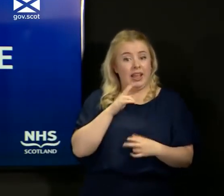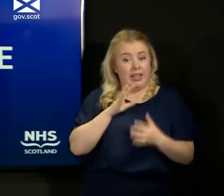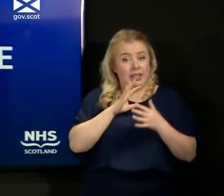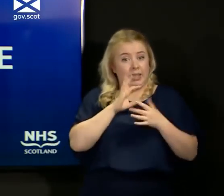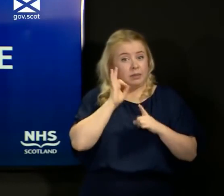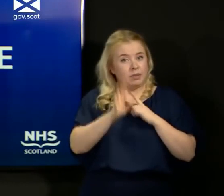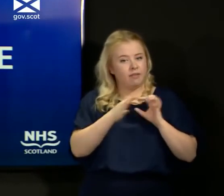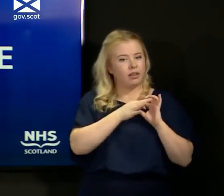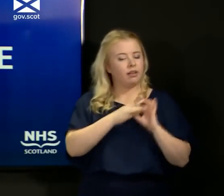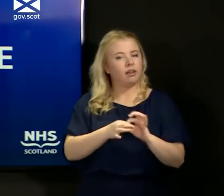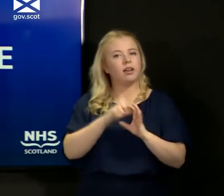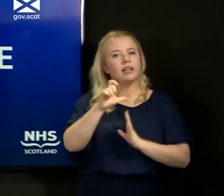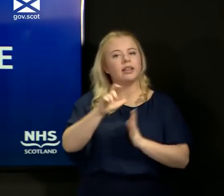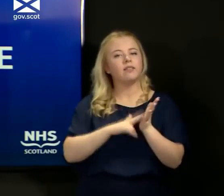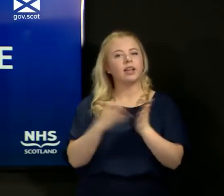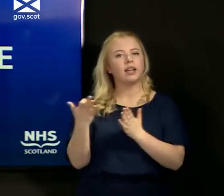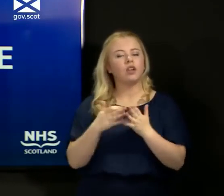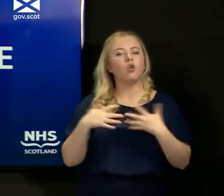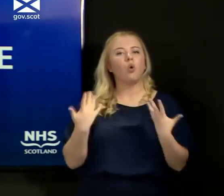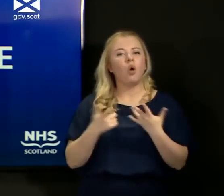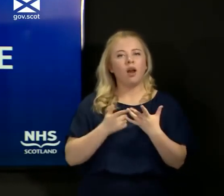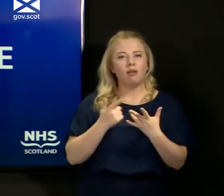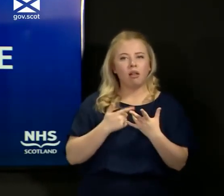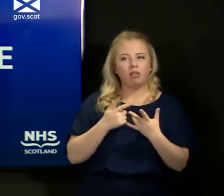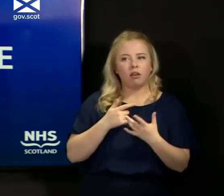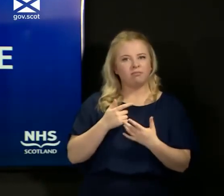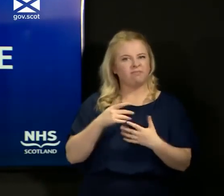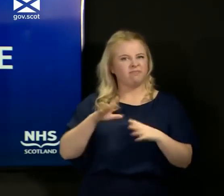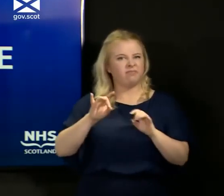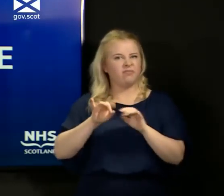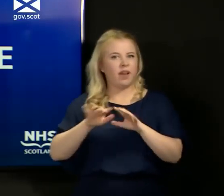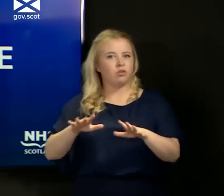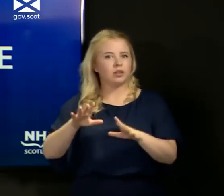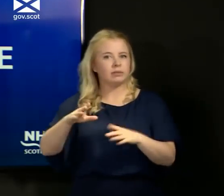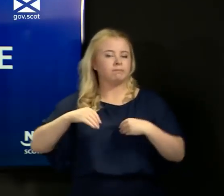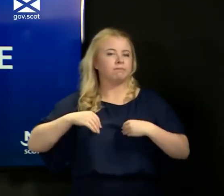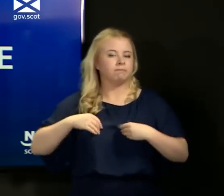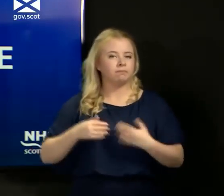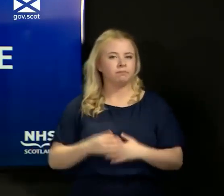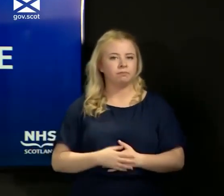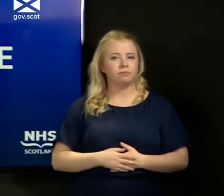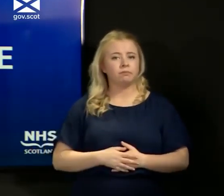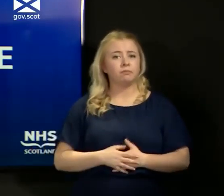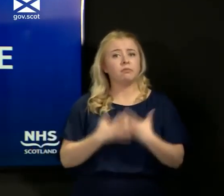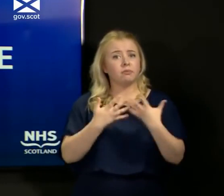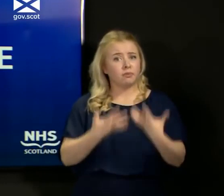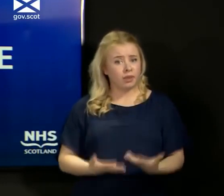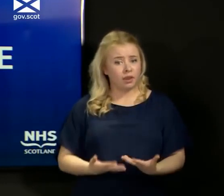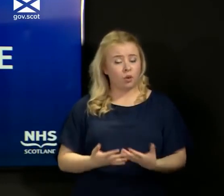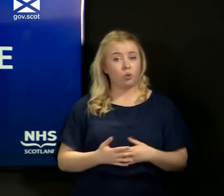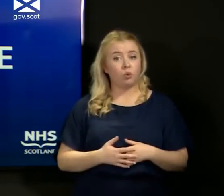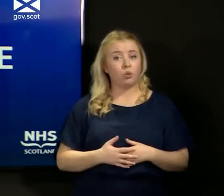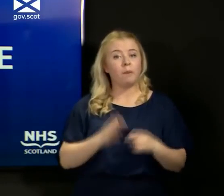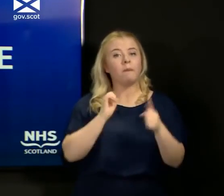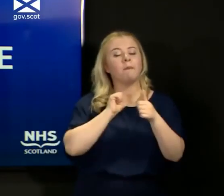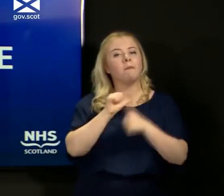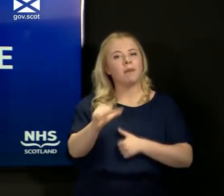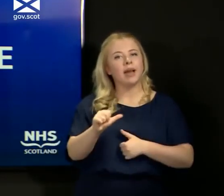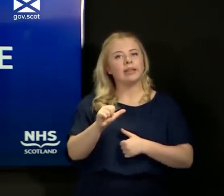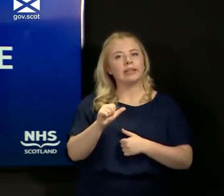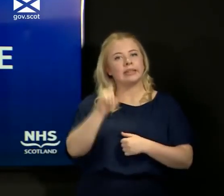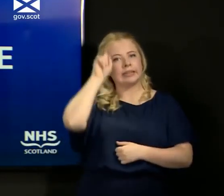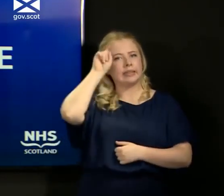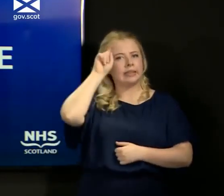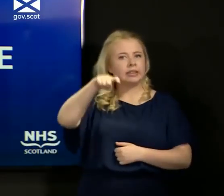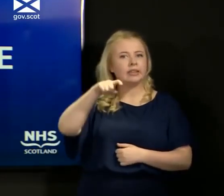to COVID-19 or one of these other pathogens. As I say, certainly at the moment, the best